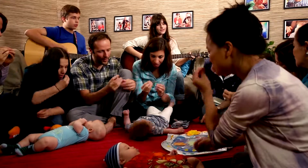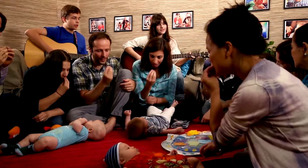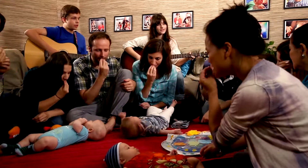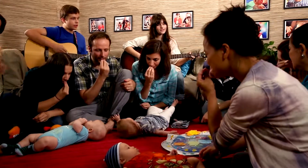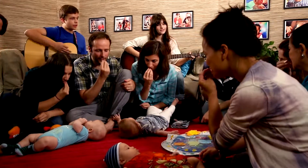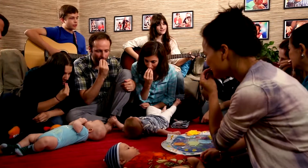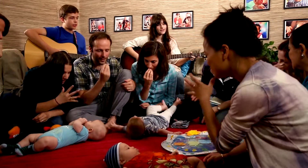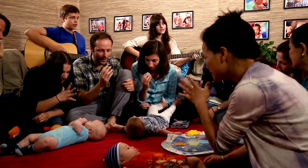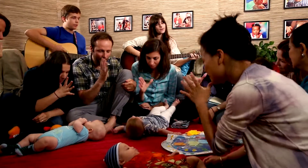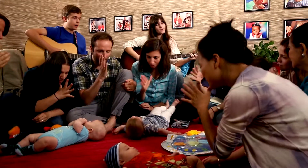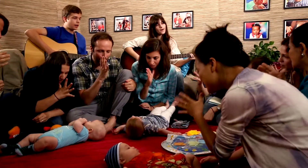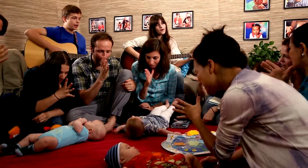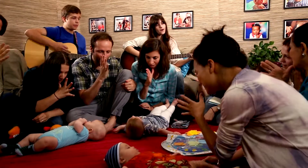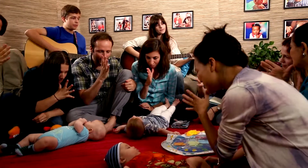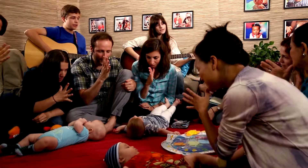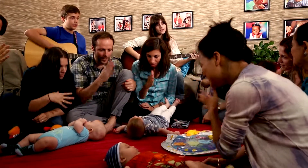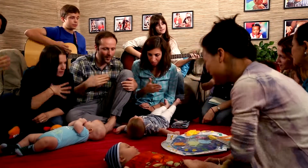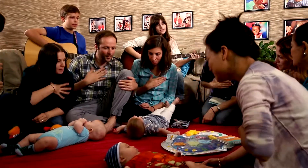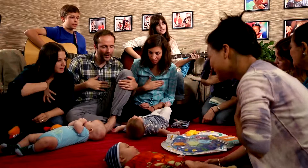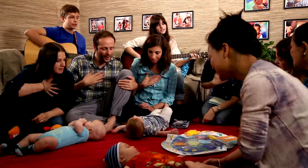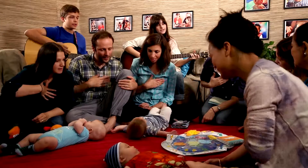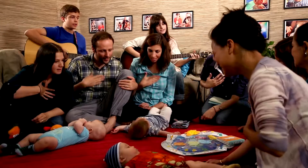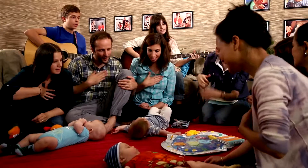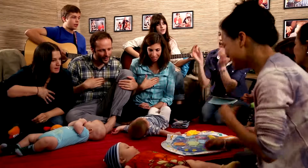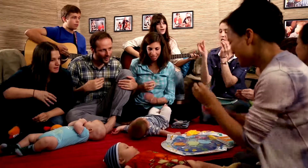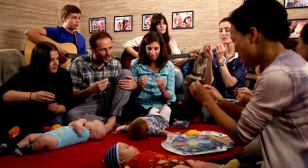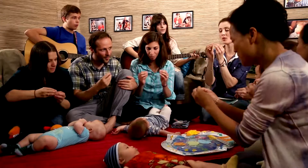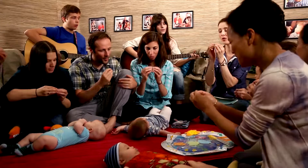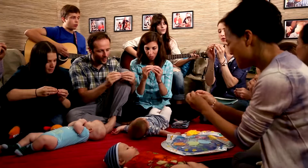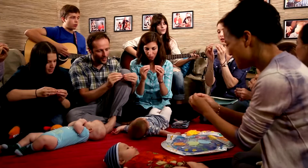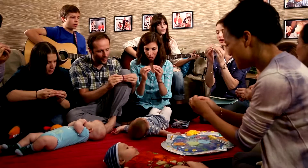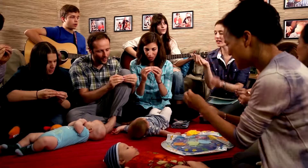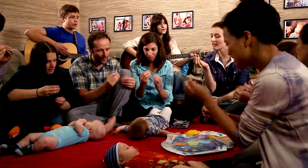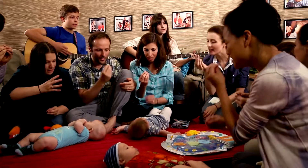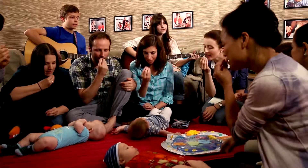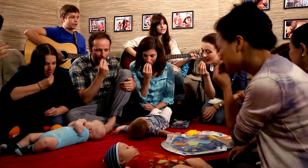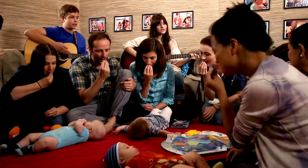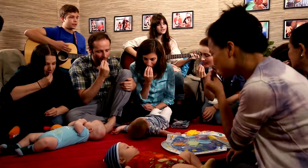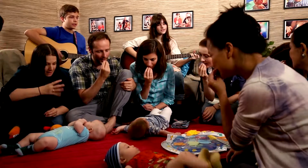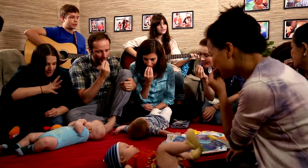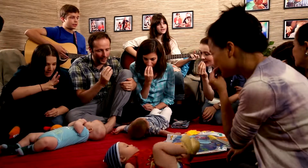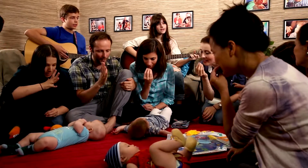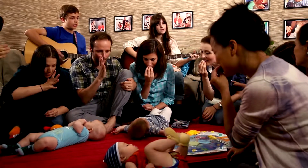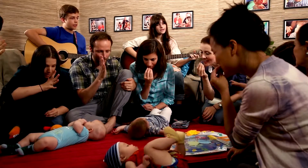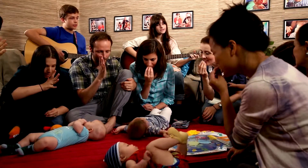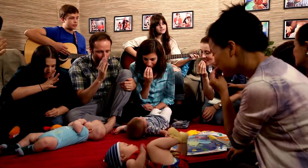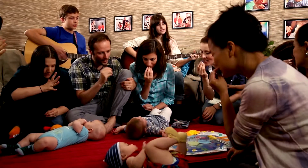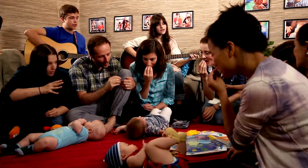More eating, mommy, please. More eating, it's